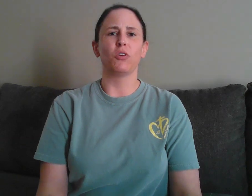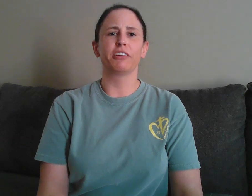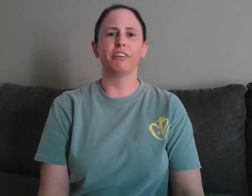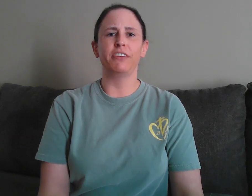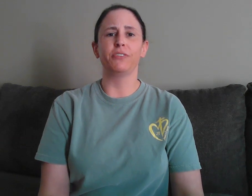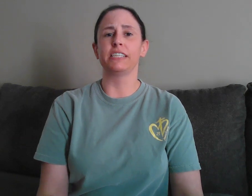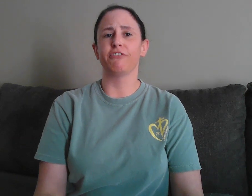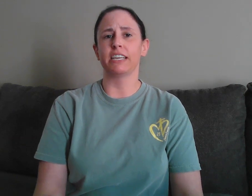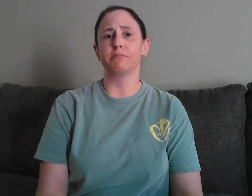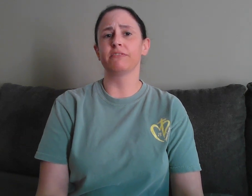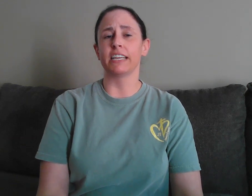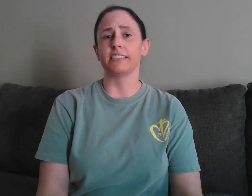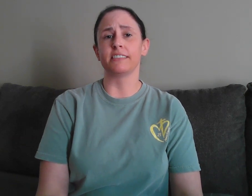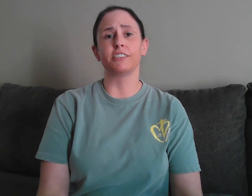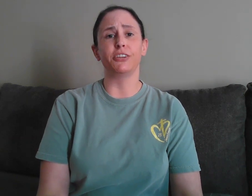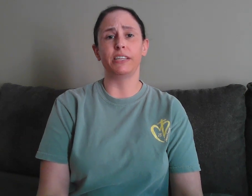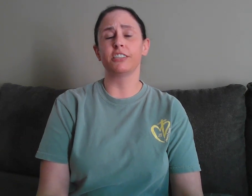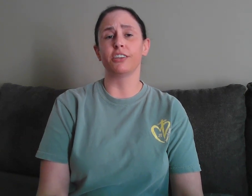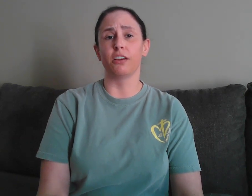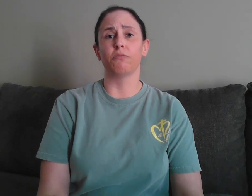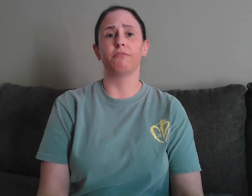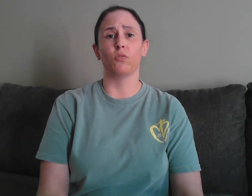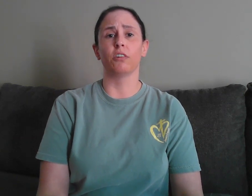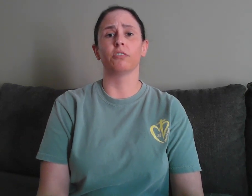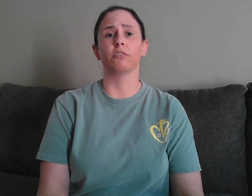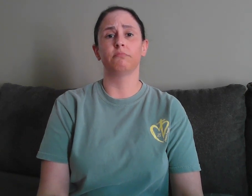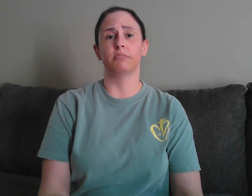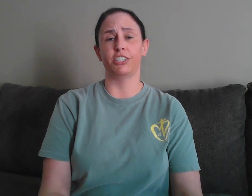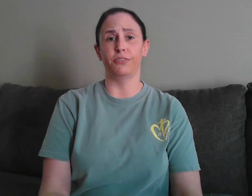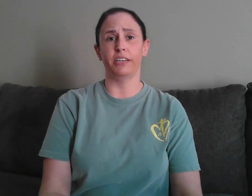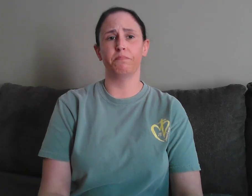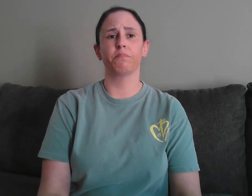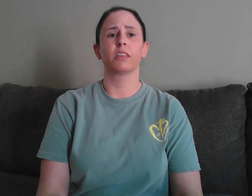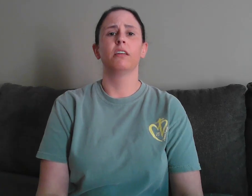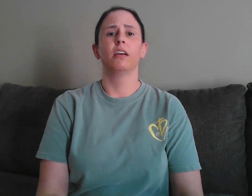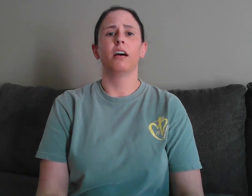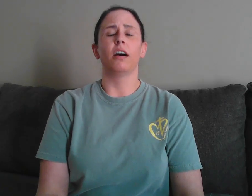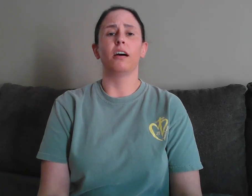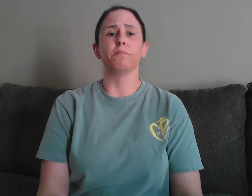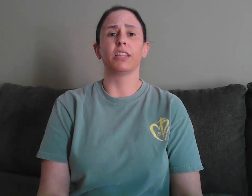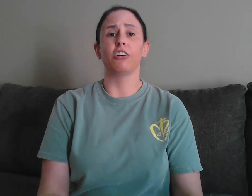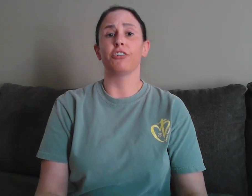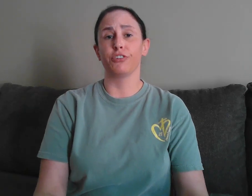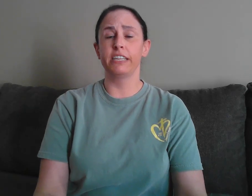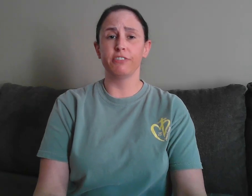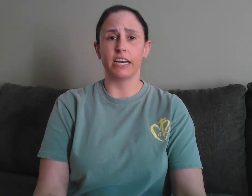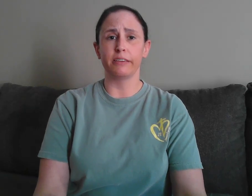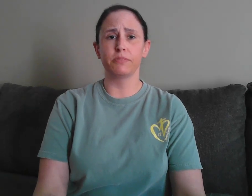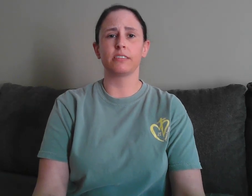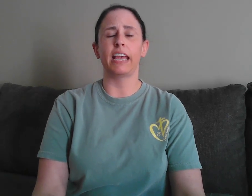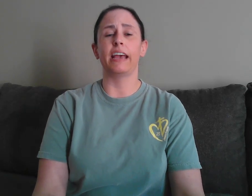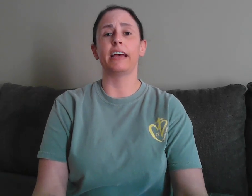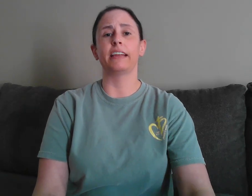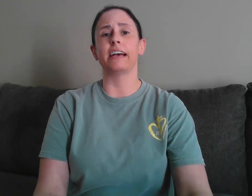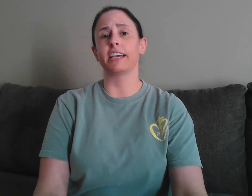I'm going to review the different types of sentences you need to know for this unit. There are 3 different types, and as I